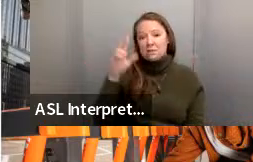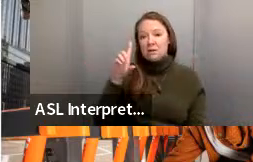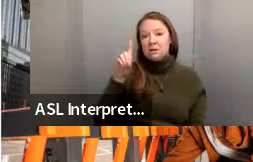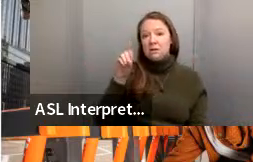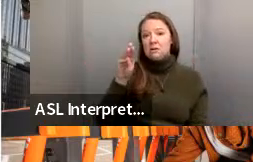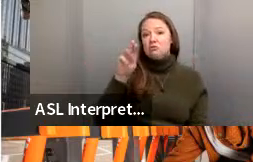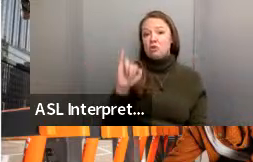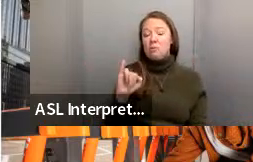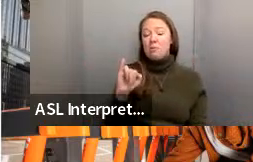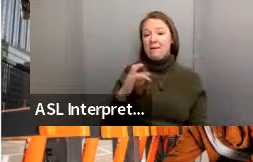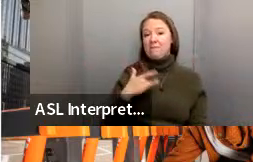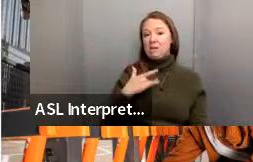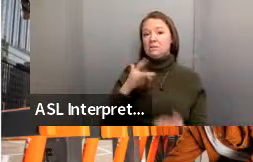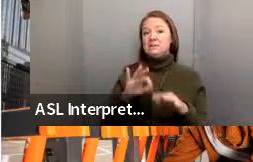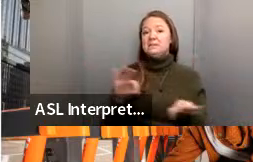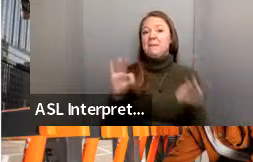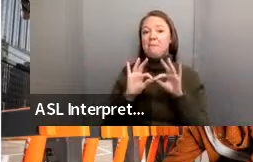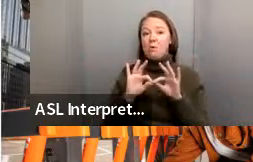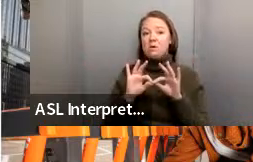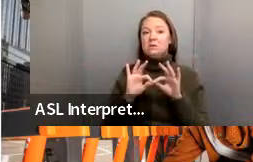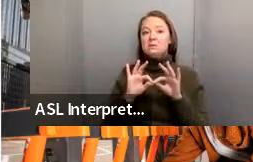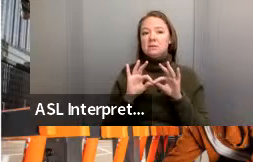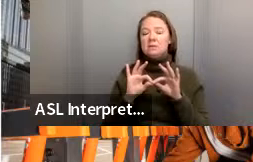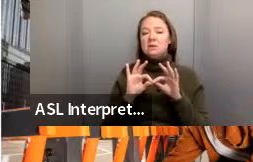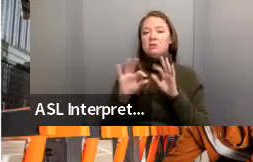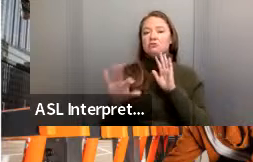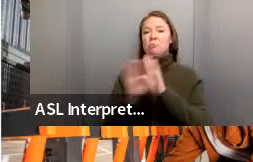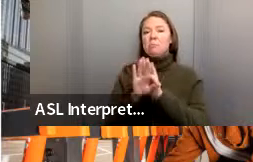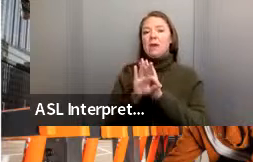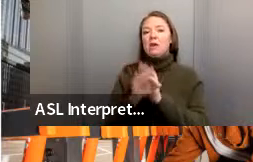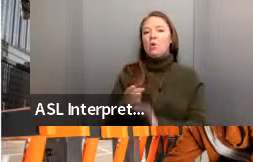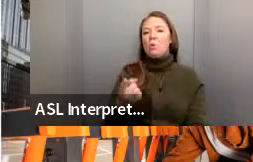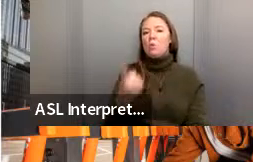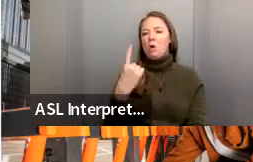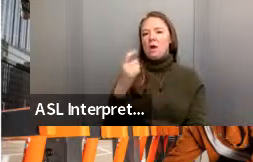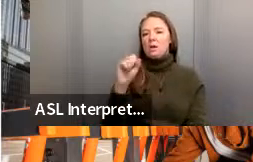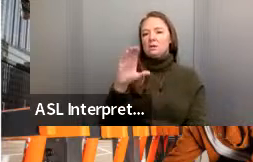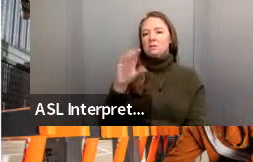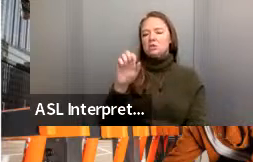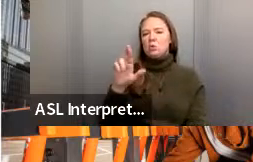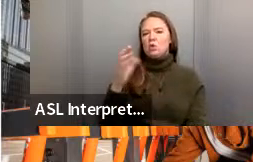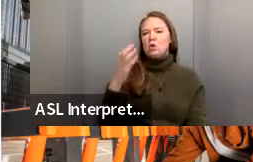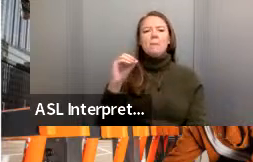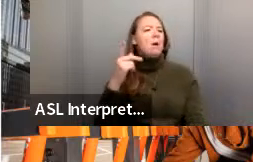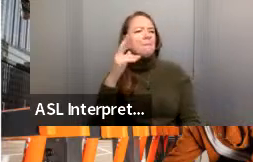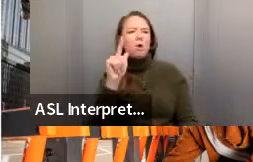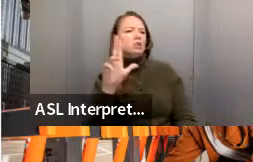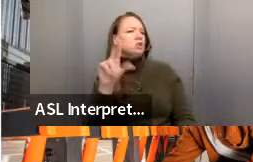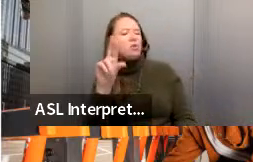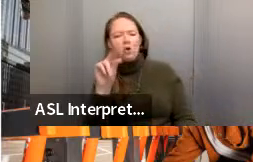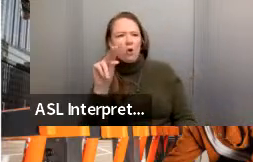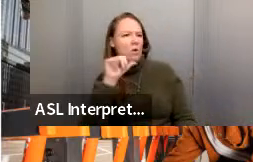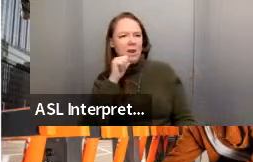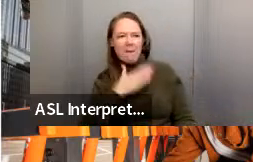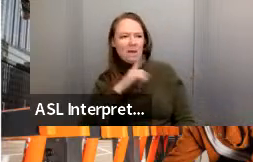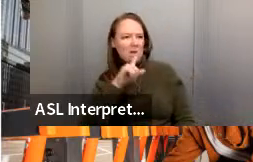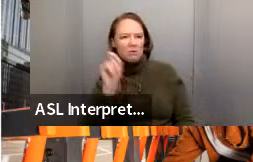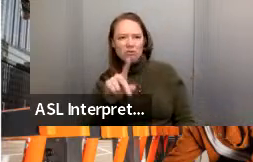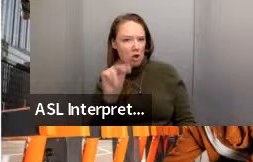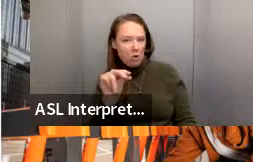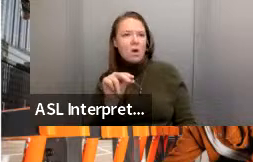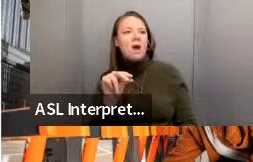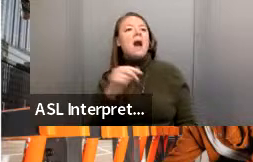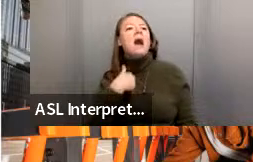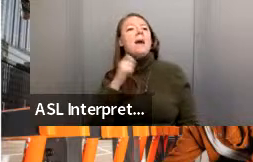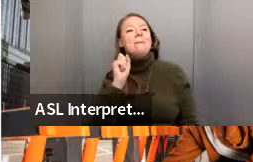was important to just go with one scooter provider for. No, that wasn't my question. My question is, what